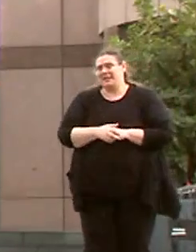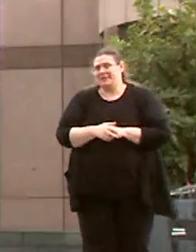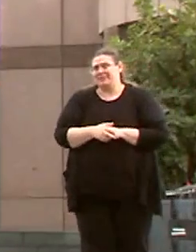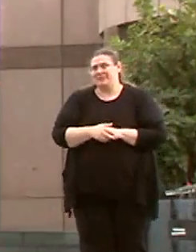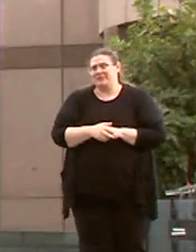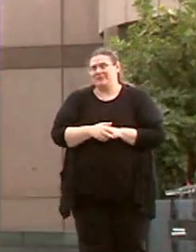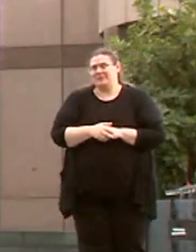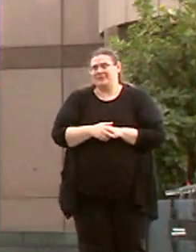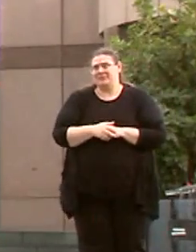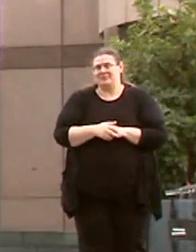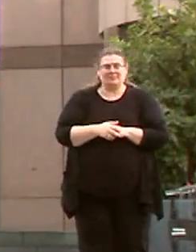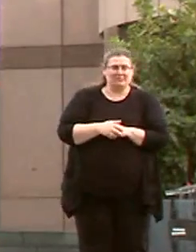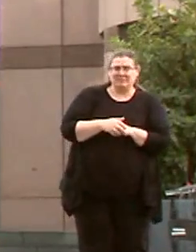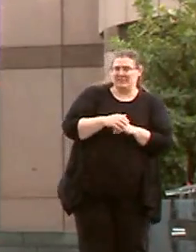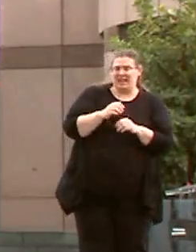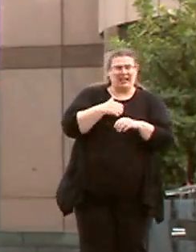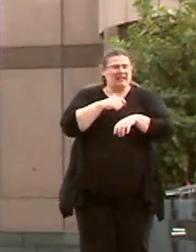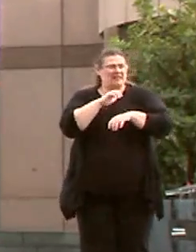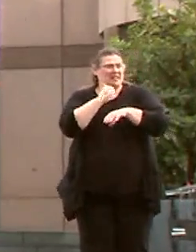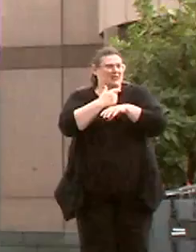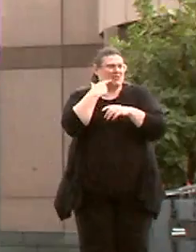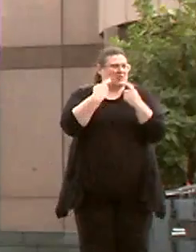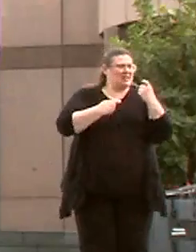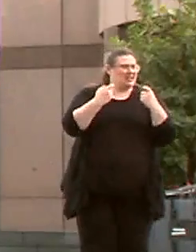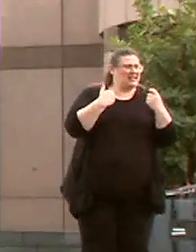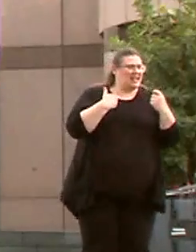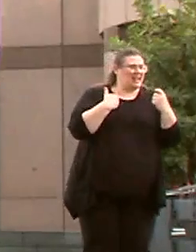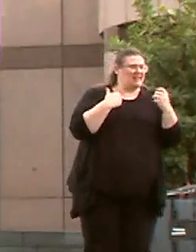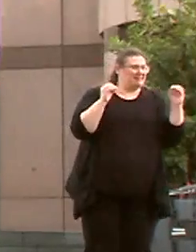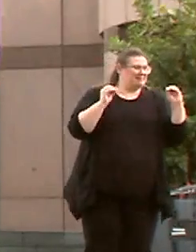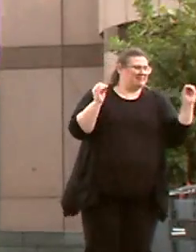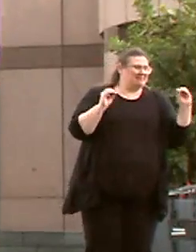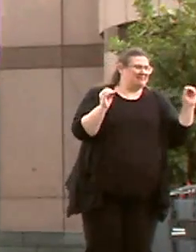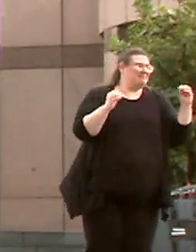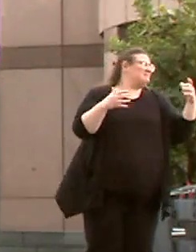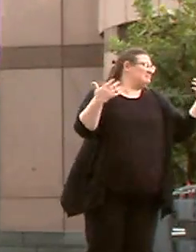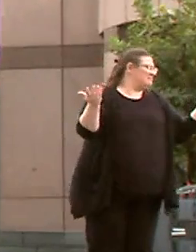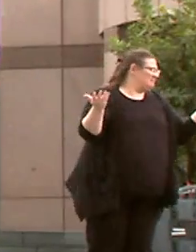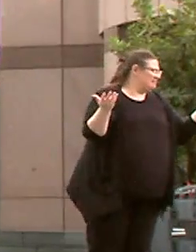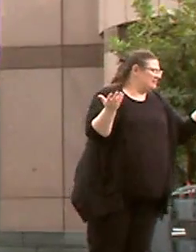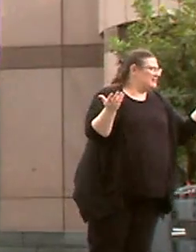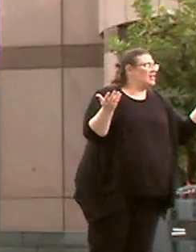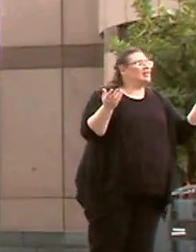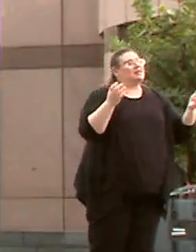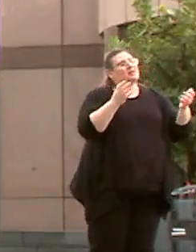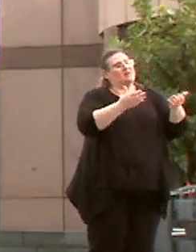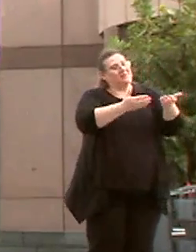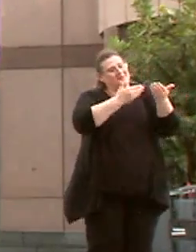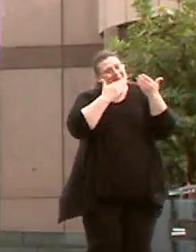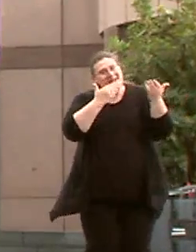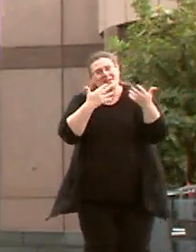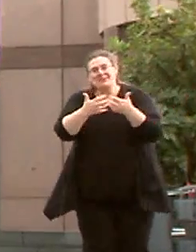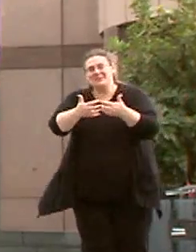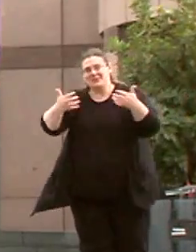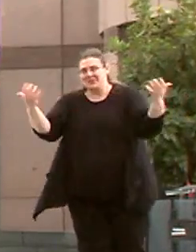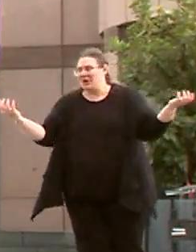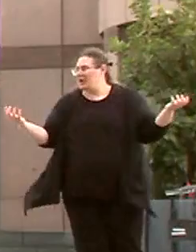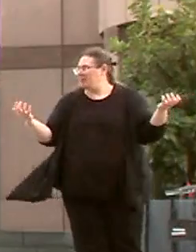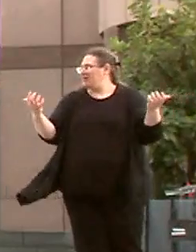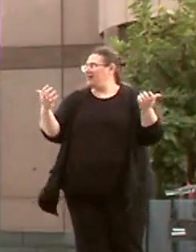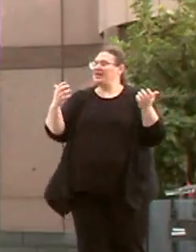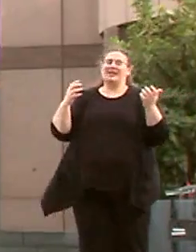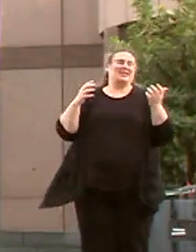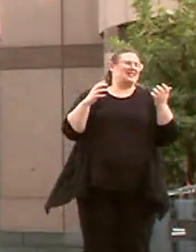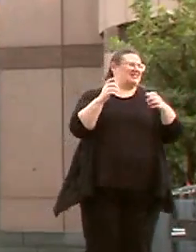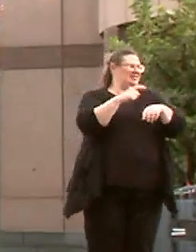sure if we're set up for questions. No, we're not. And so I just want to thank you so much. We're running at